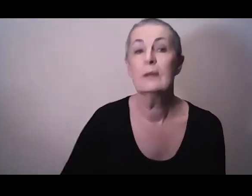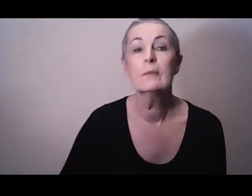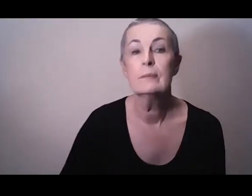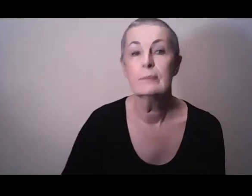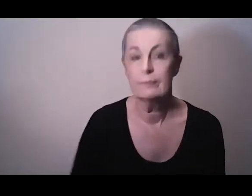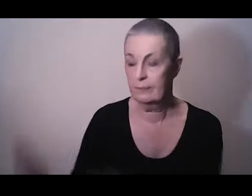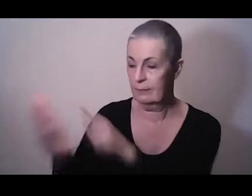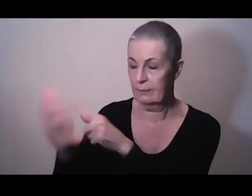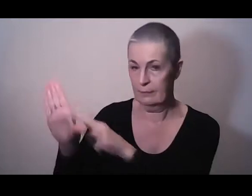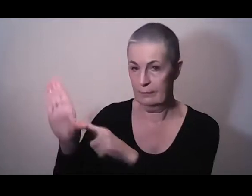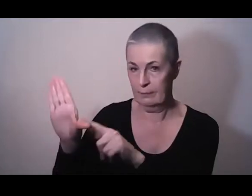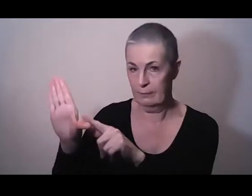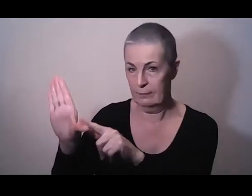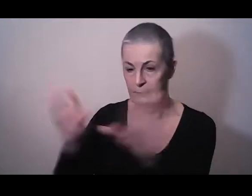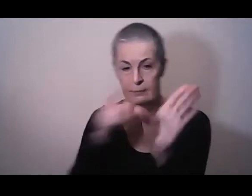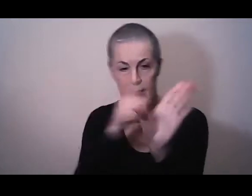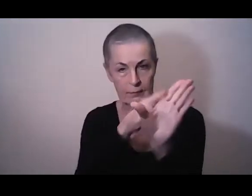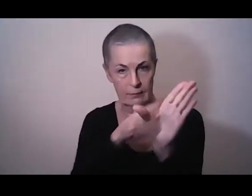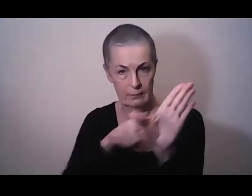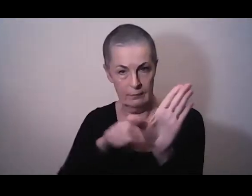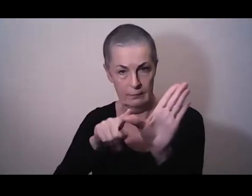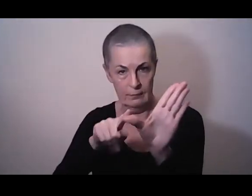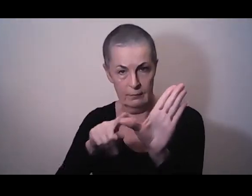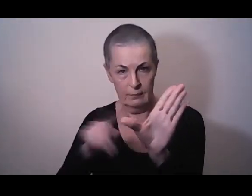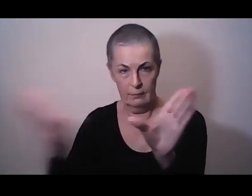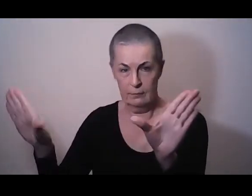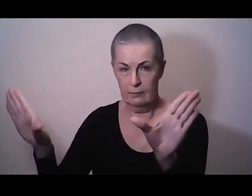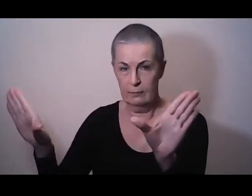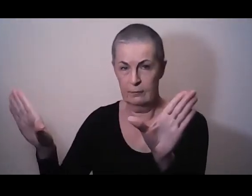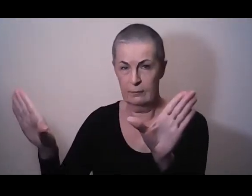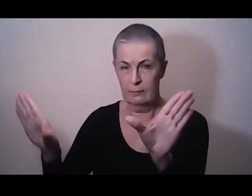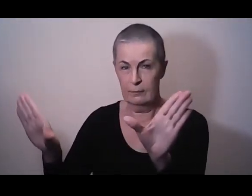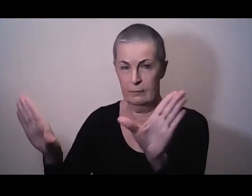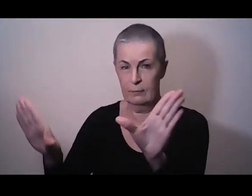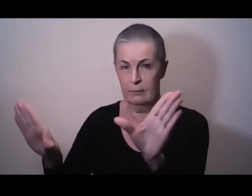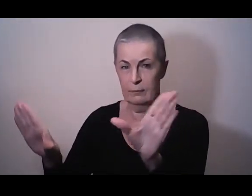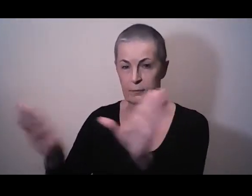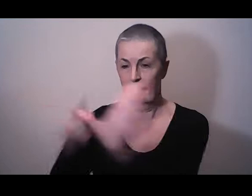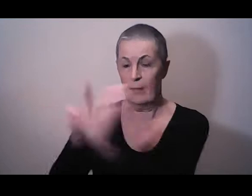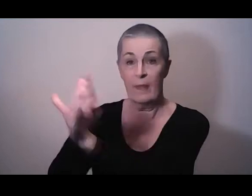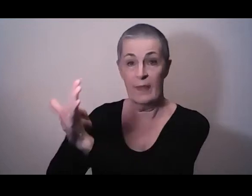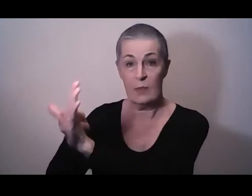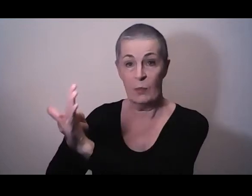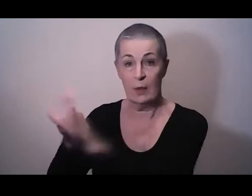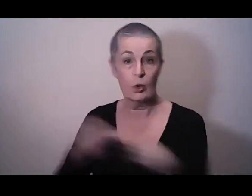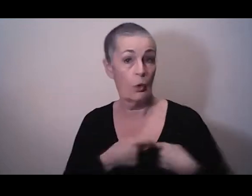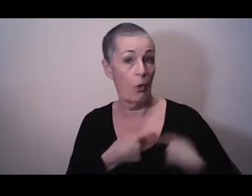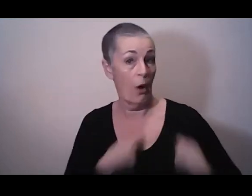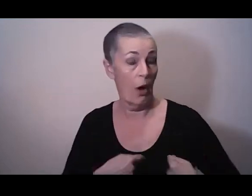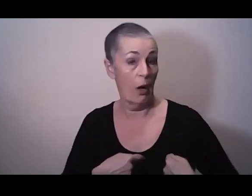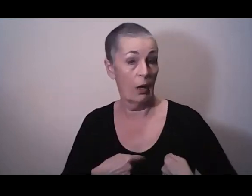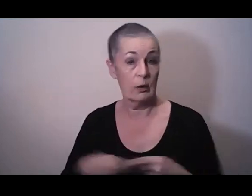in the V shape, yeah, they connect. That one to your heart and this one to your buttock.